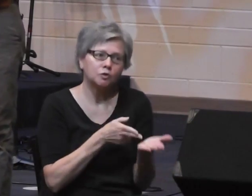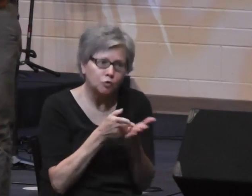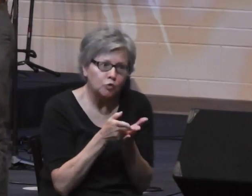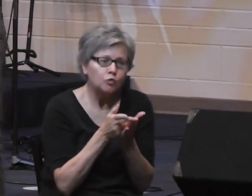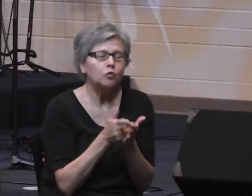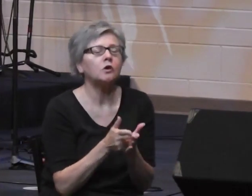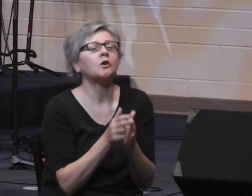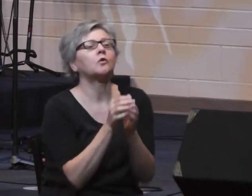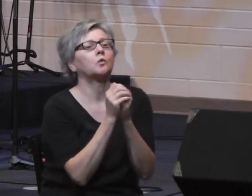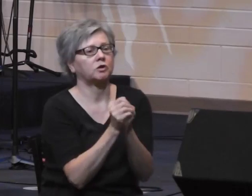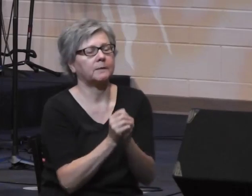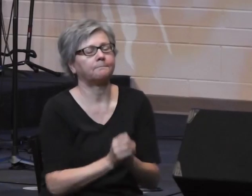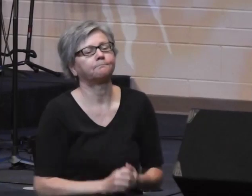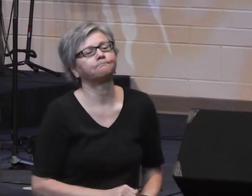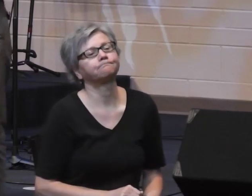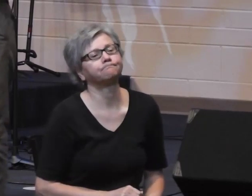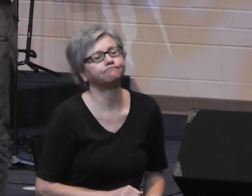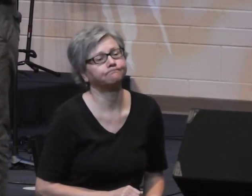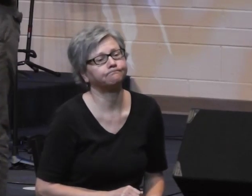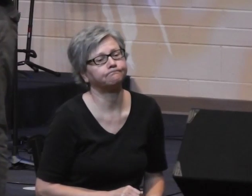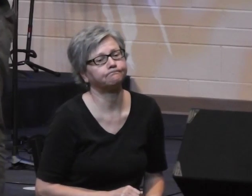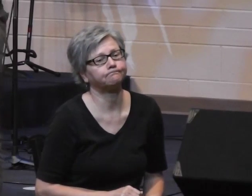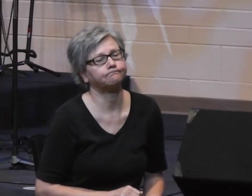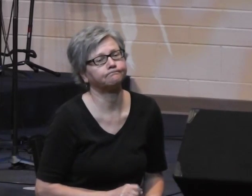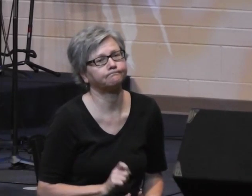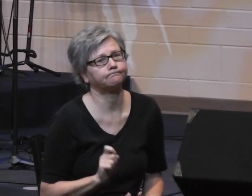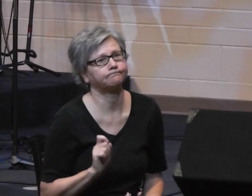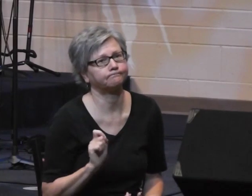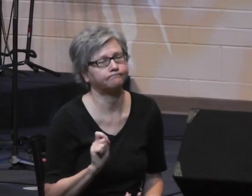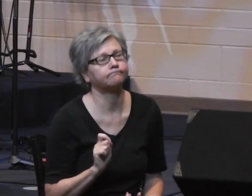true worship."